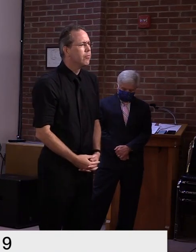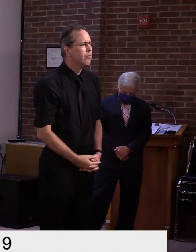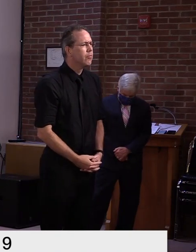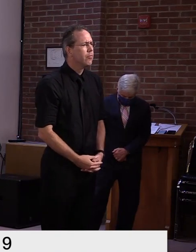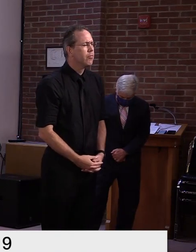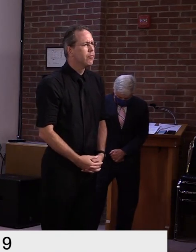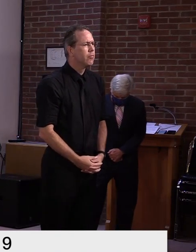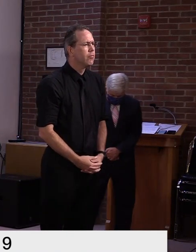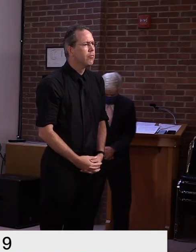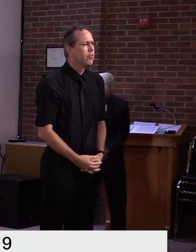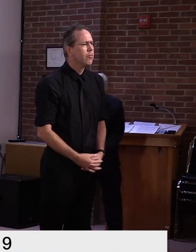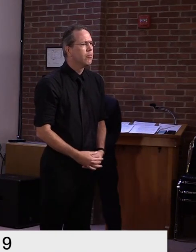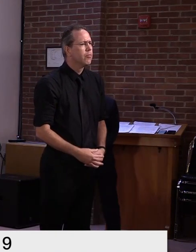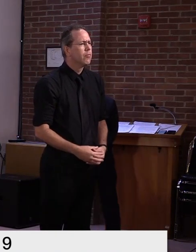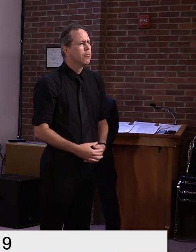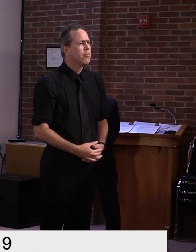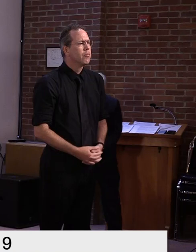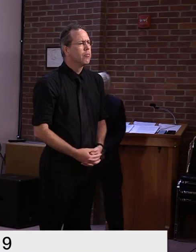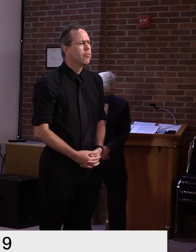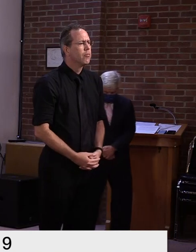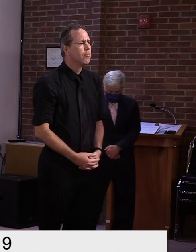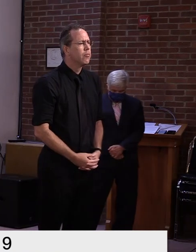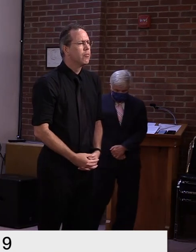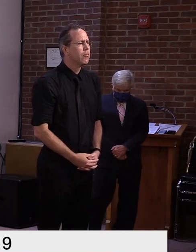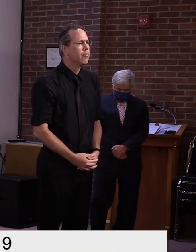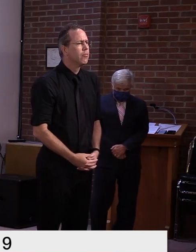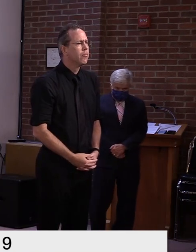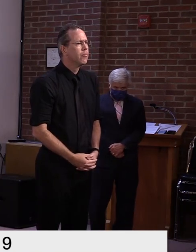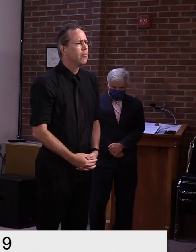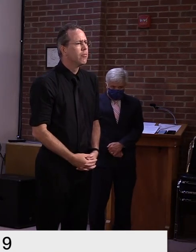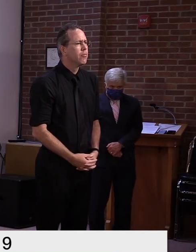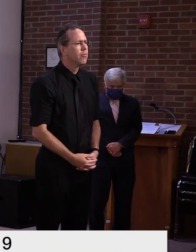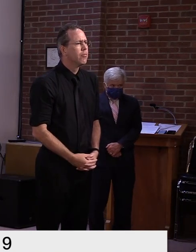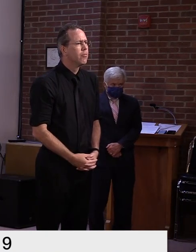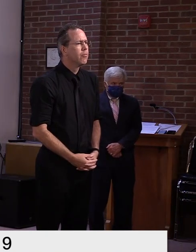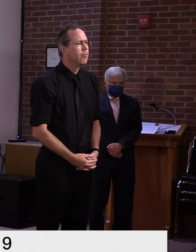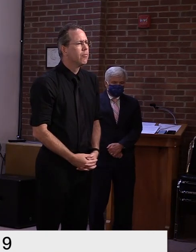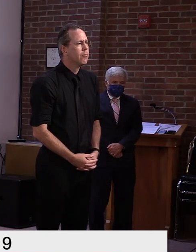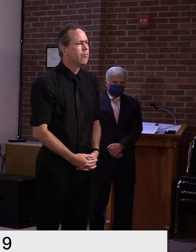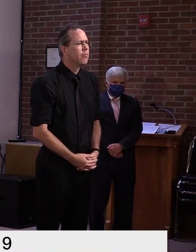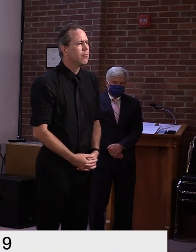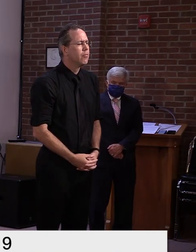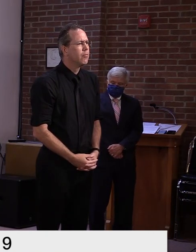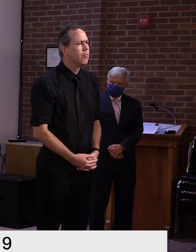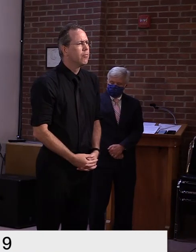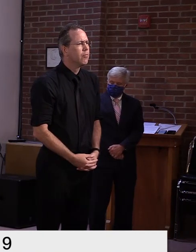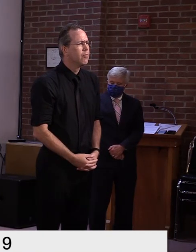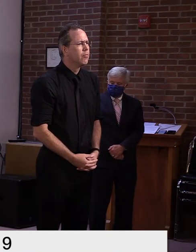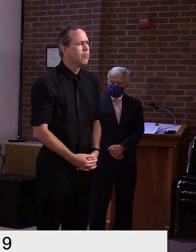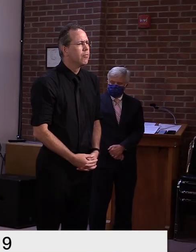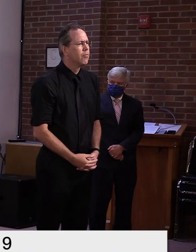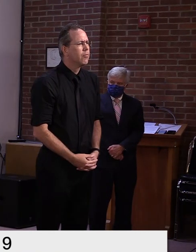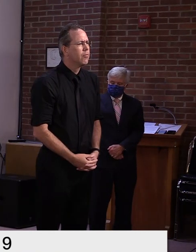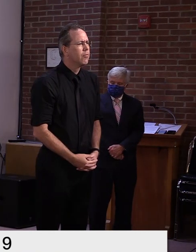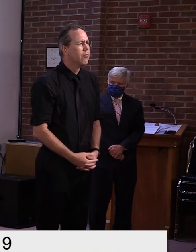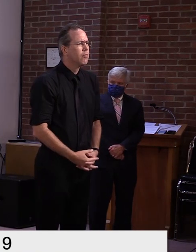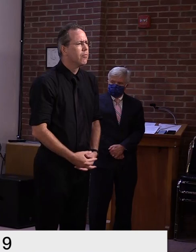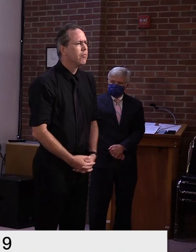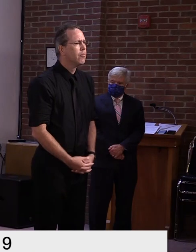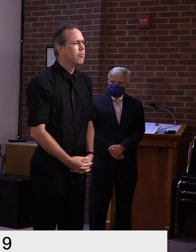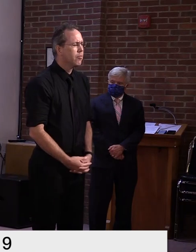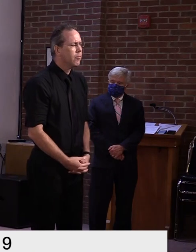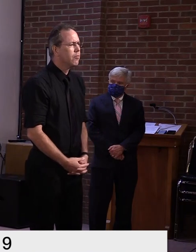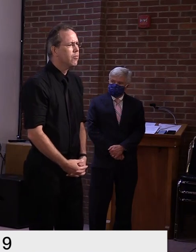what keeps you awake at night. But thinking about the CDC's guidance that while Vermont is going to stick to its existing